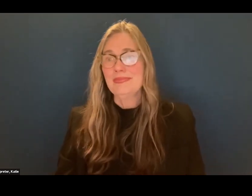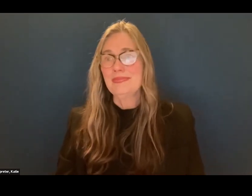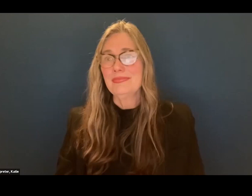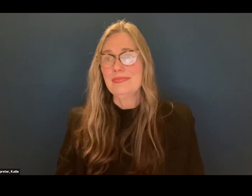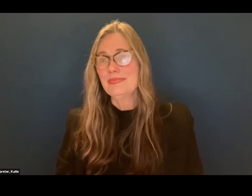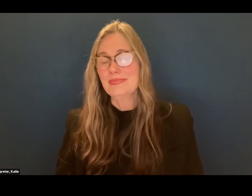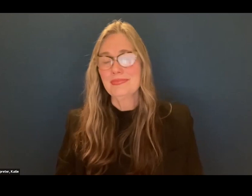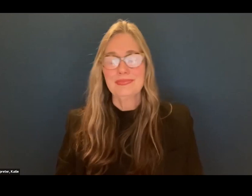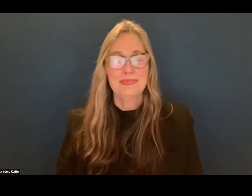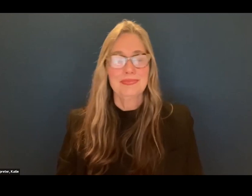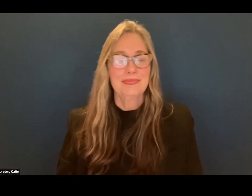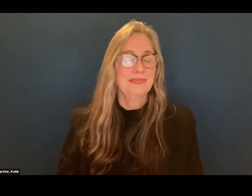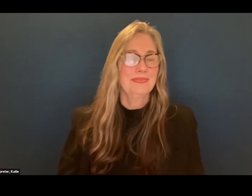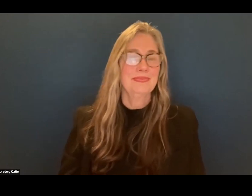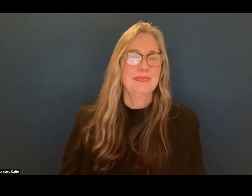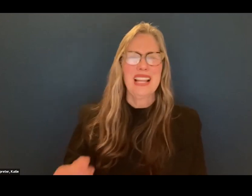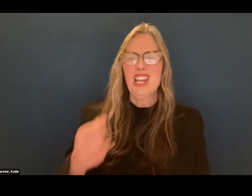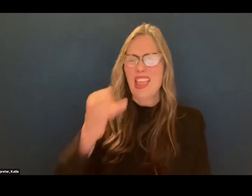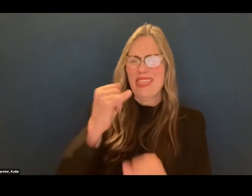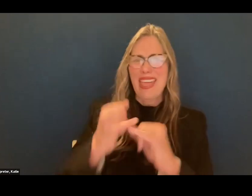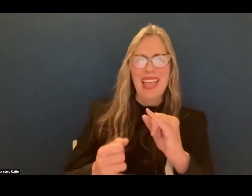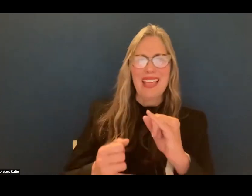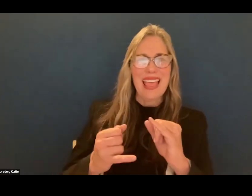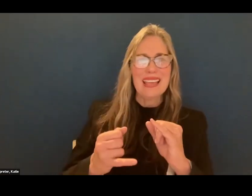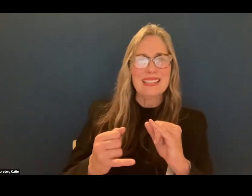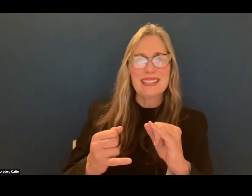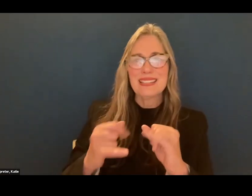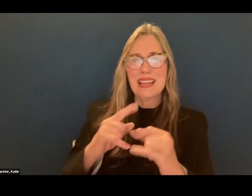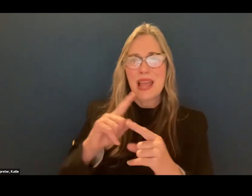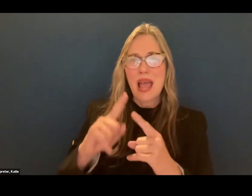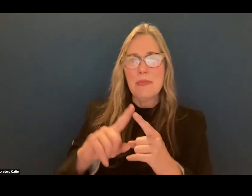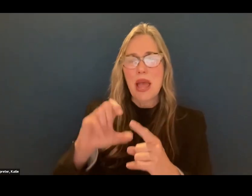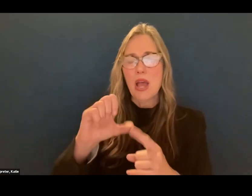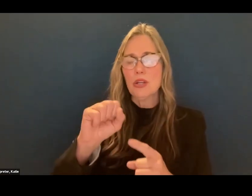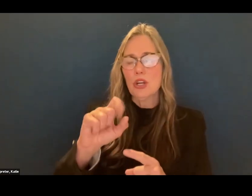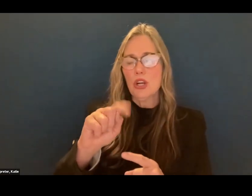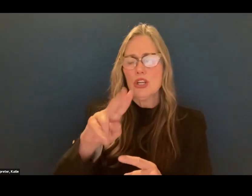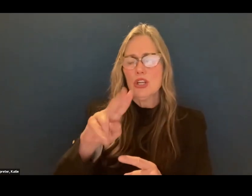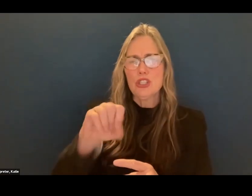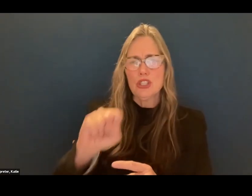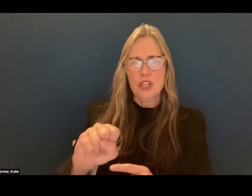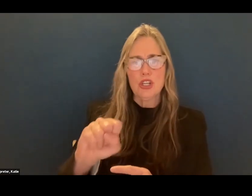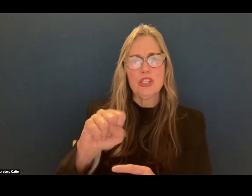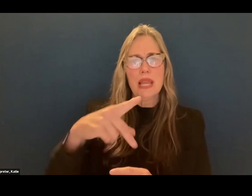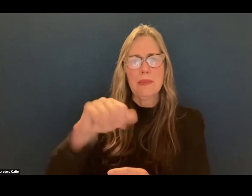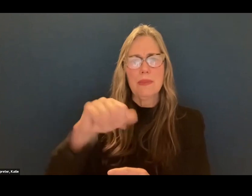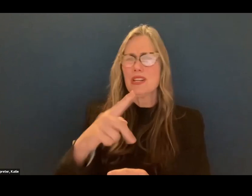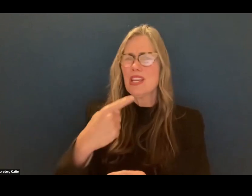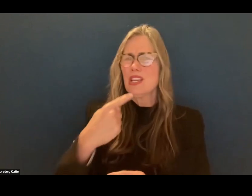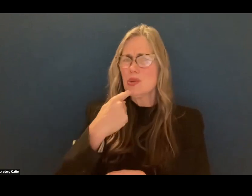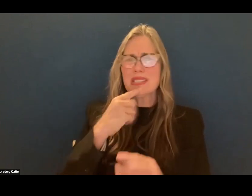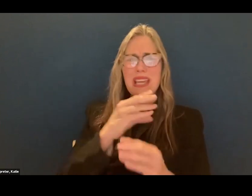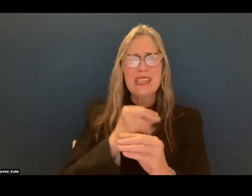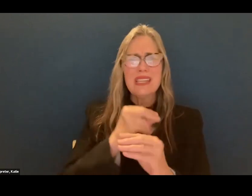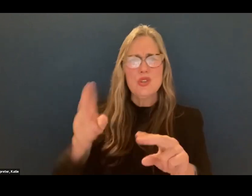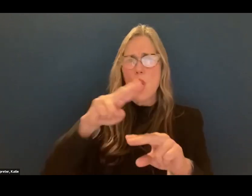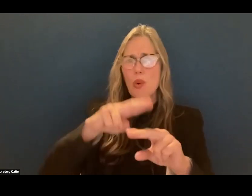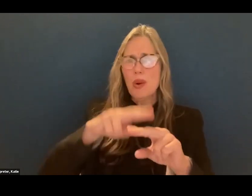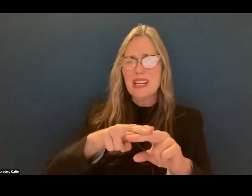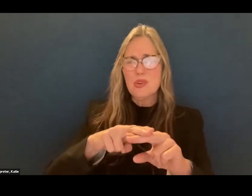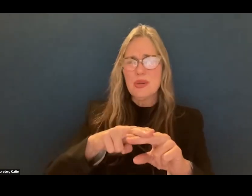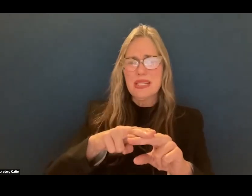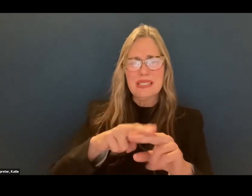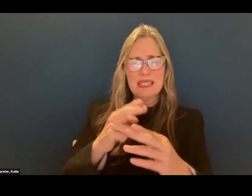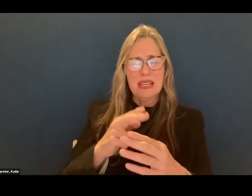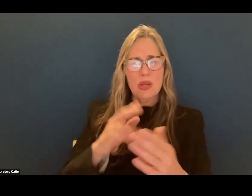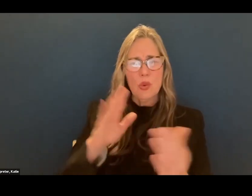I guess my only question was on that last slide about the STRS and PERS. Did I read correctly that there is no increase between this year and